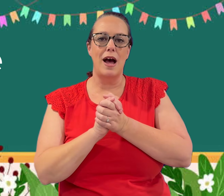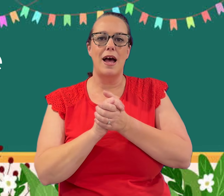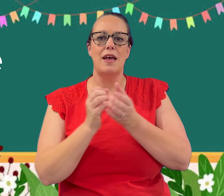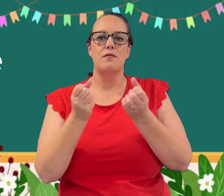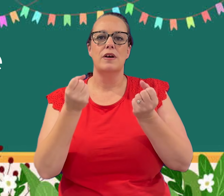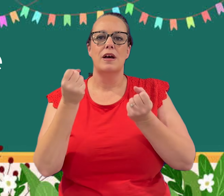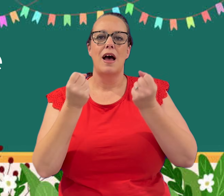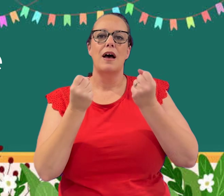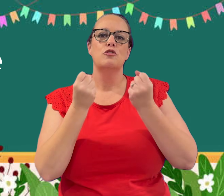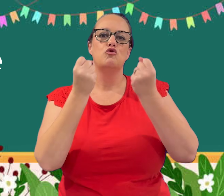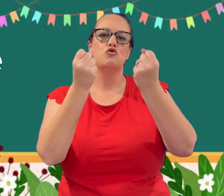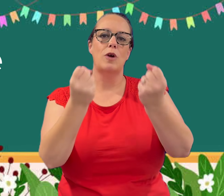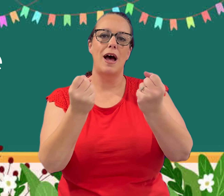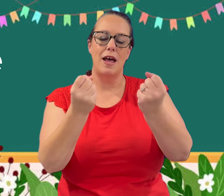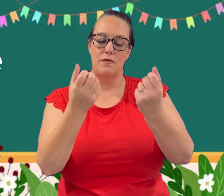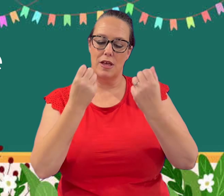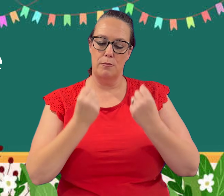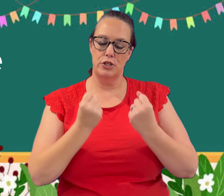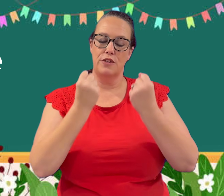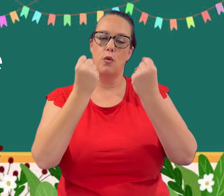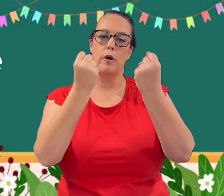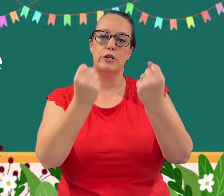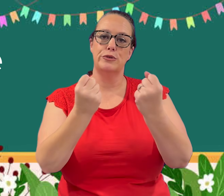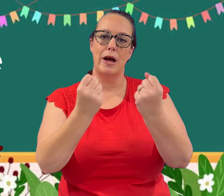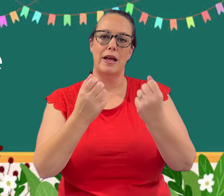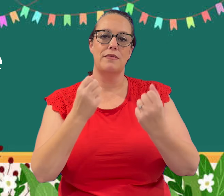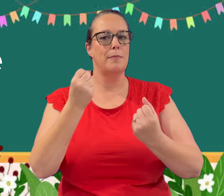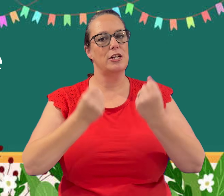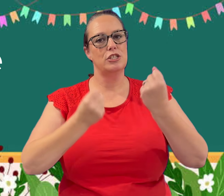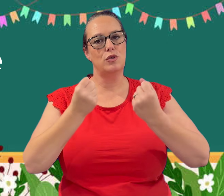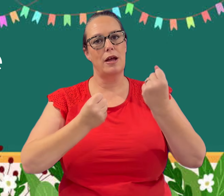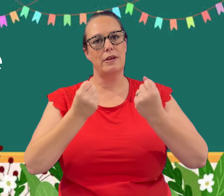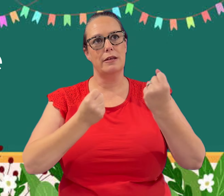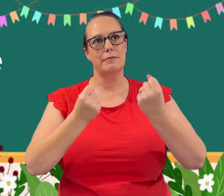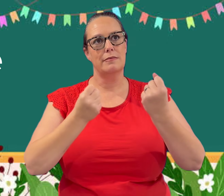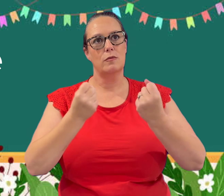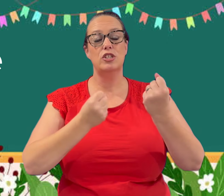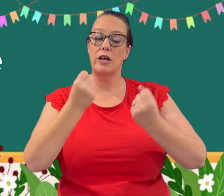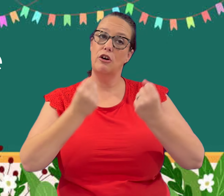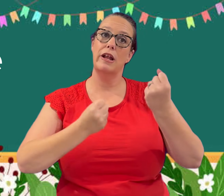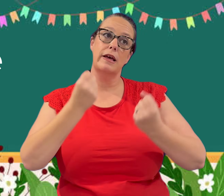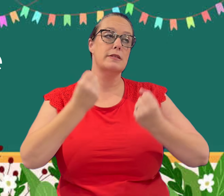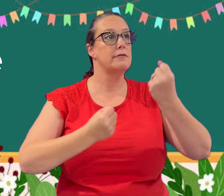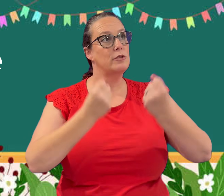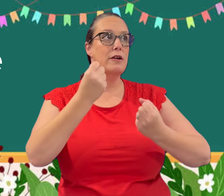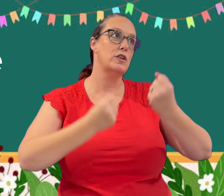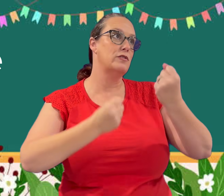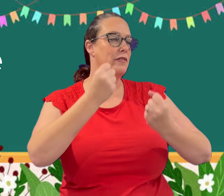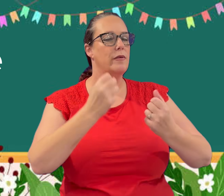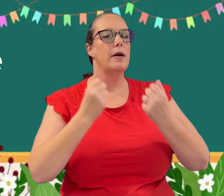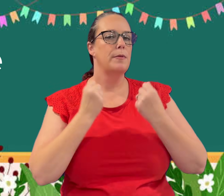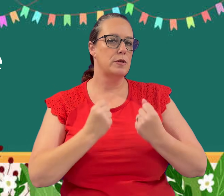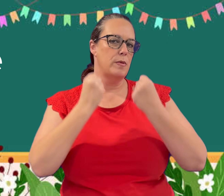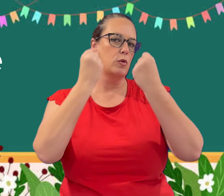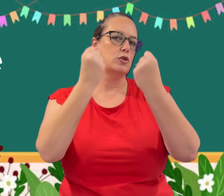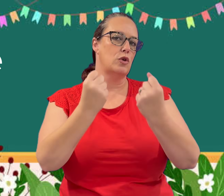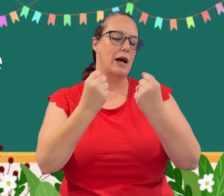Drive, like I'm pushing forward, drive. I'm not just driving, which I could, I guess, drive. Most people will drive.